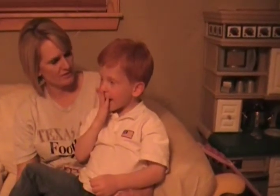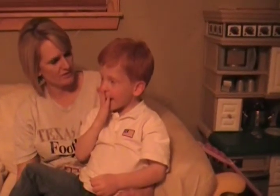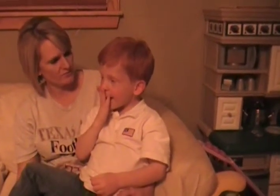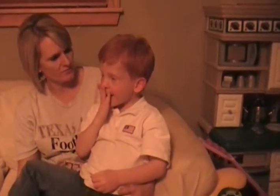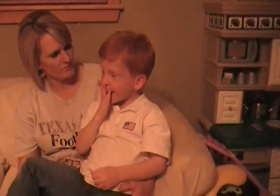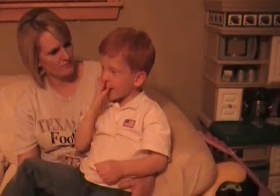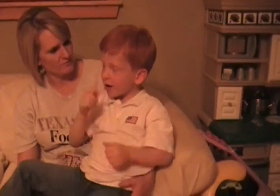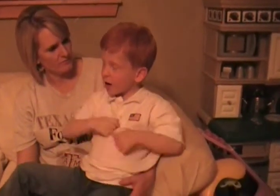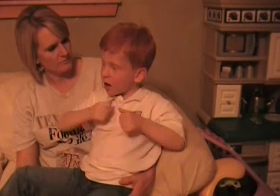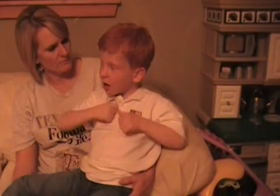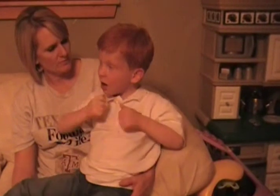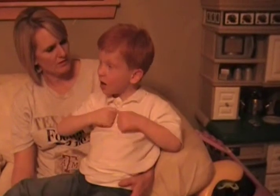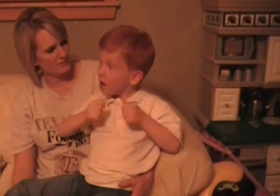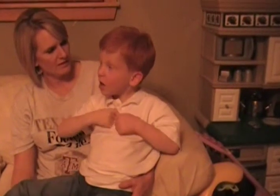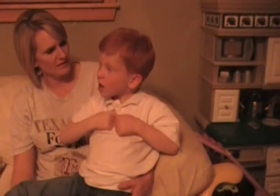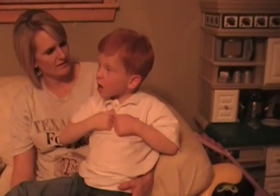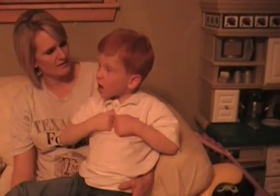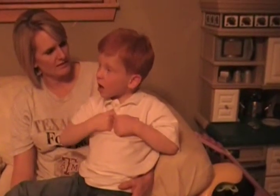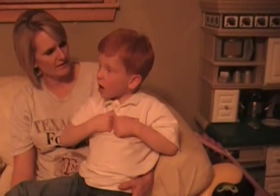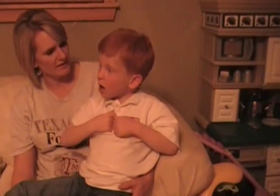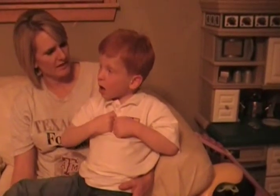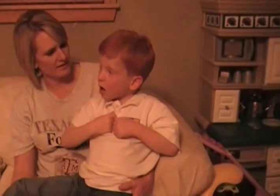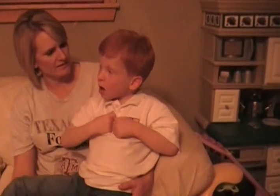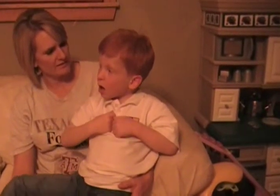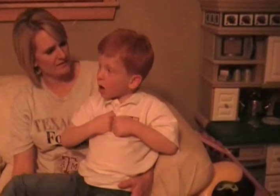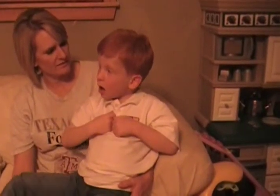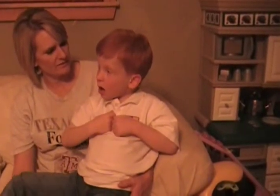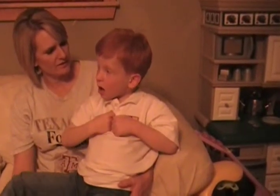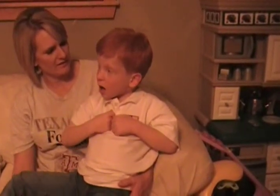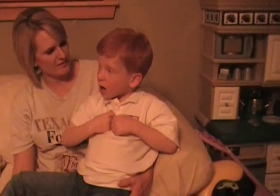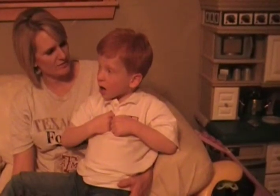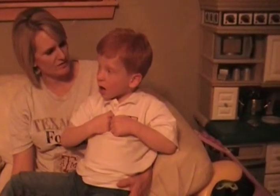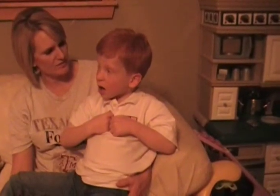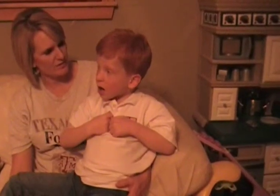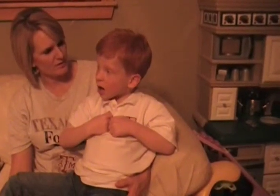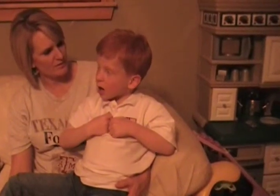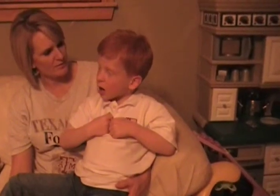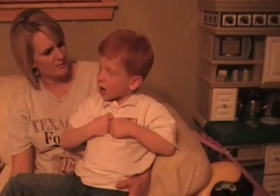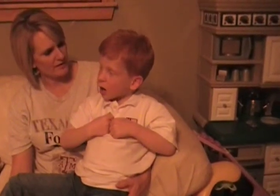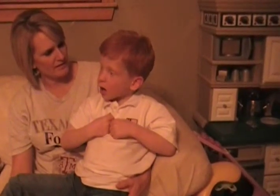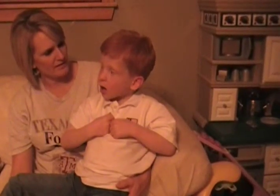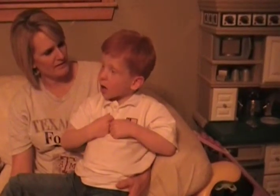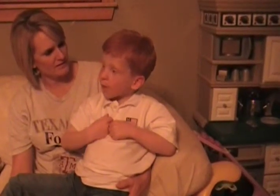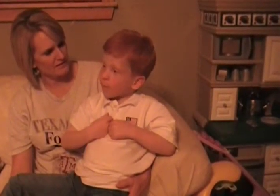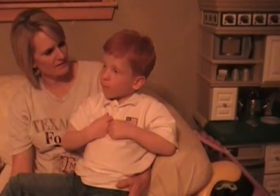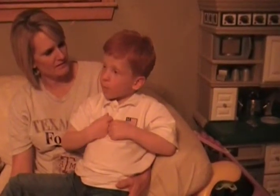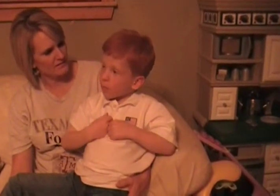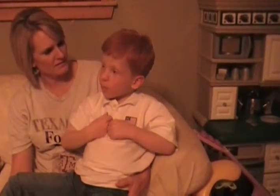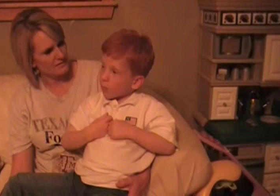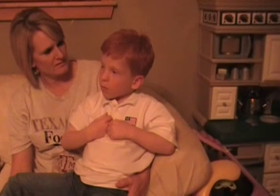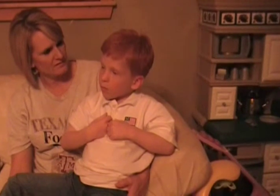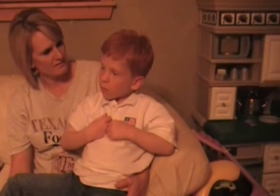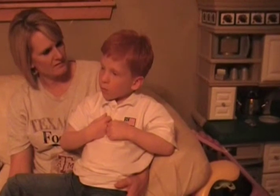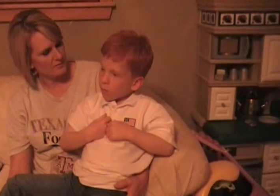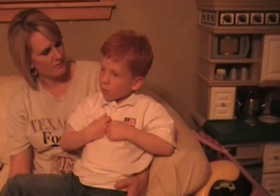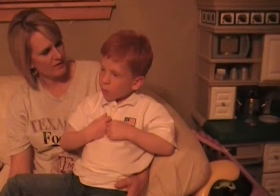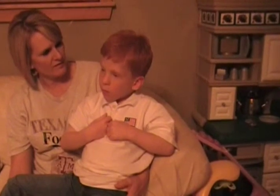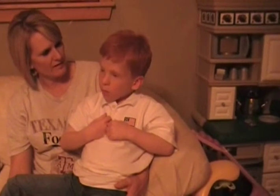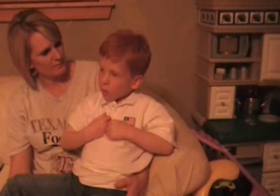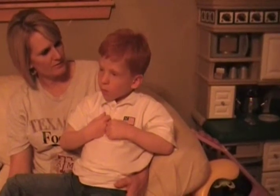zoo? Gorillas and what other animals? Pigs. What other animals do we